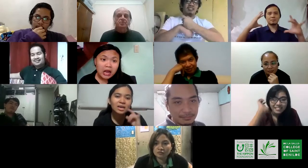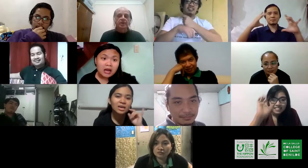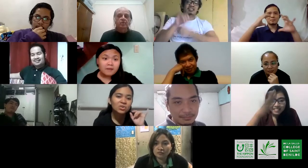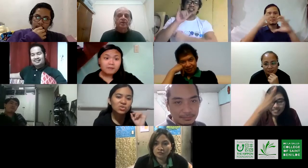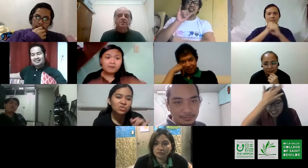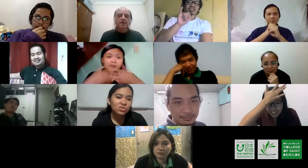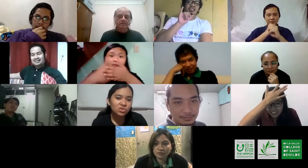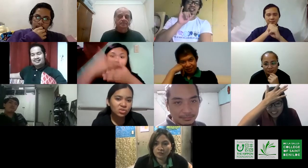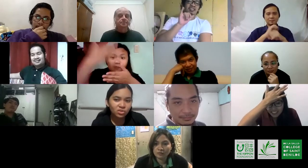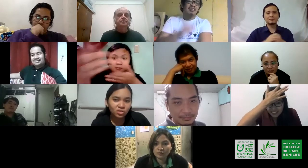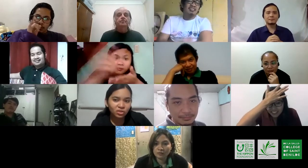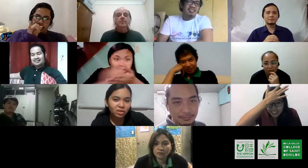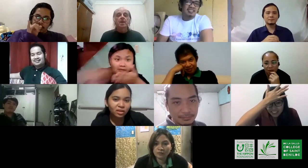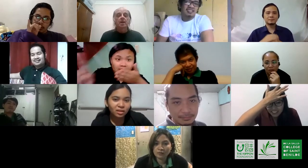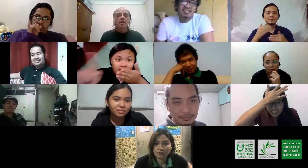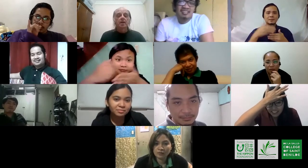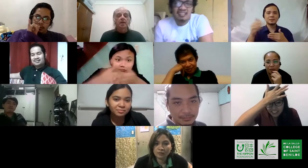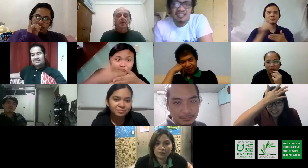Next week, Wednesday.